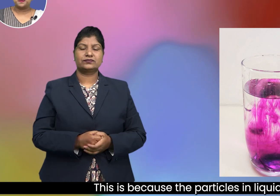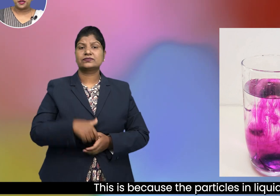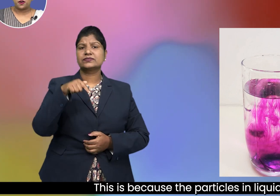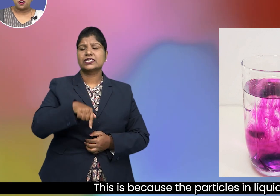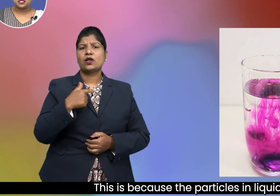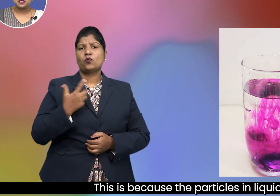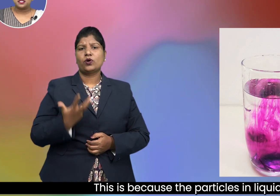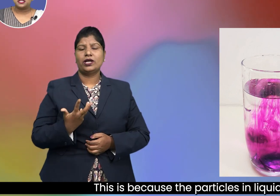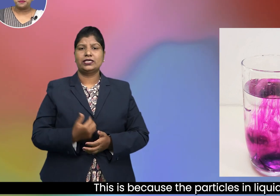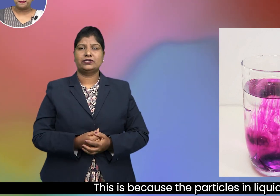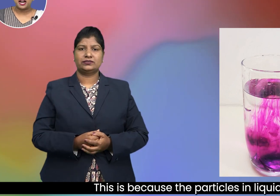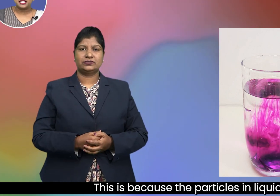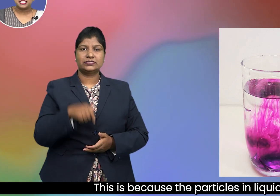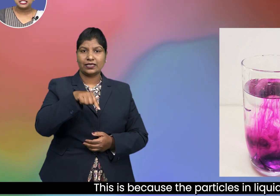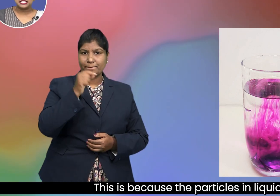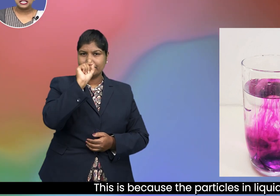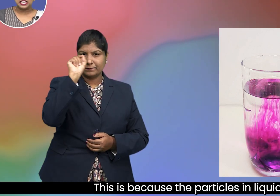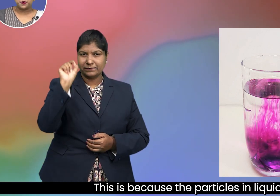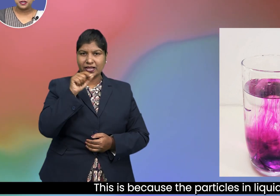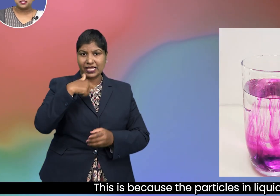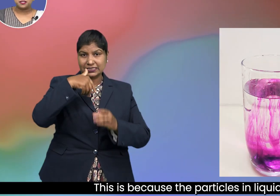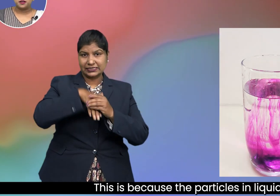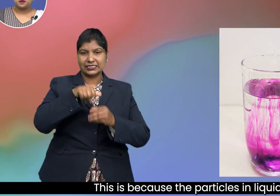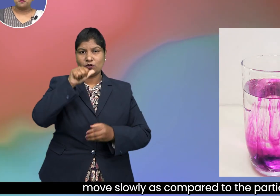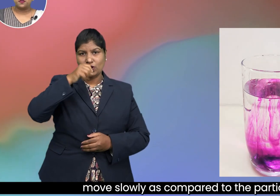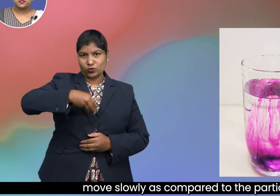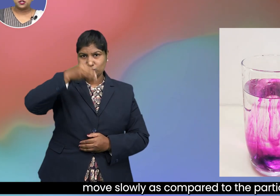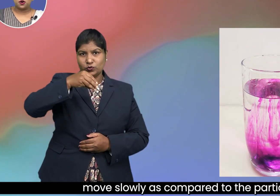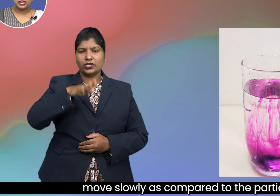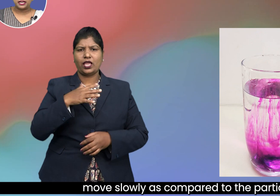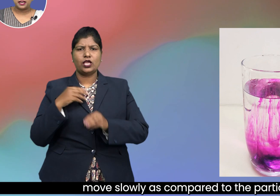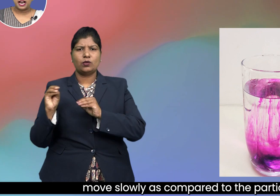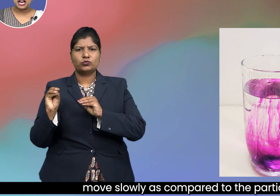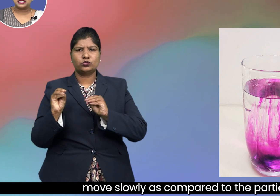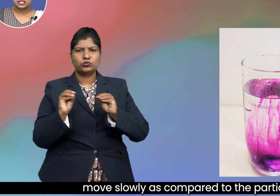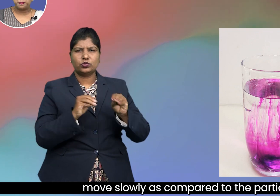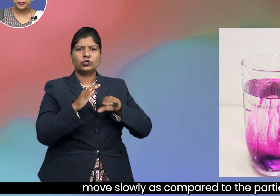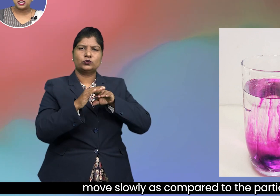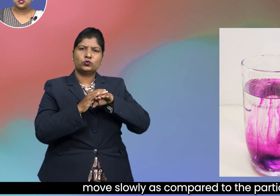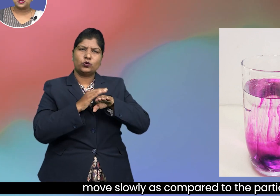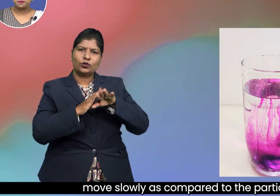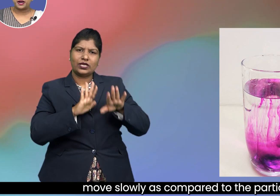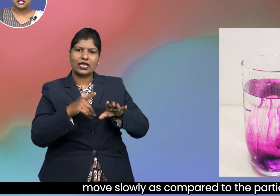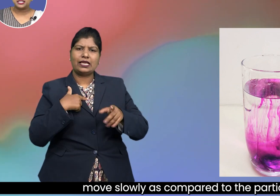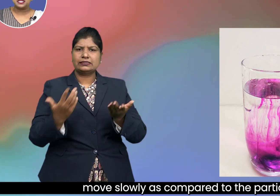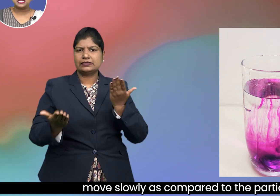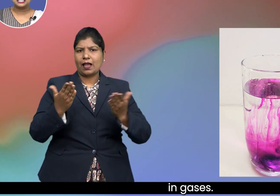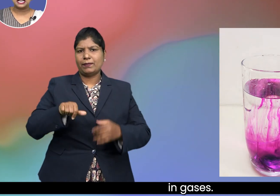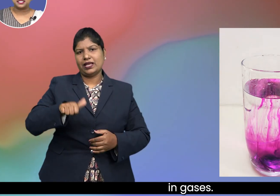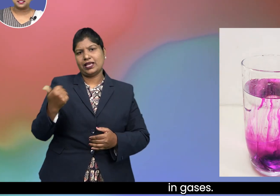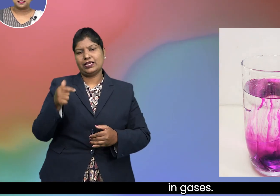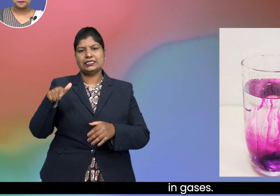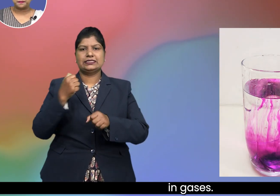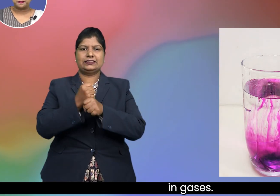This is because the particles in liquids move slowly as compared to the particles